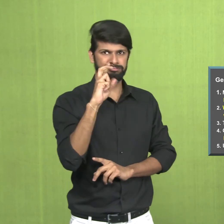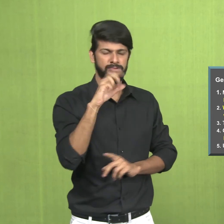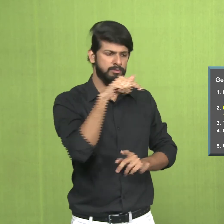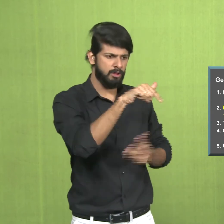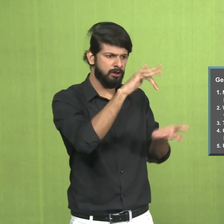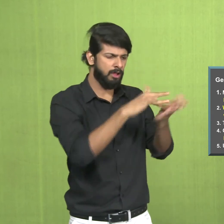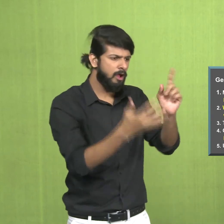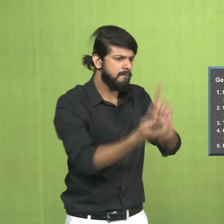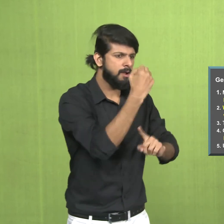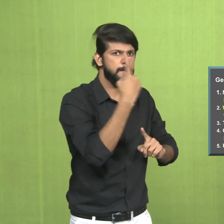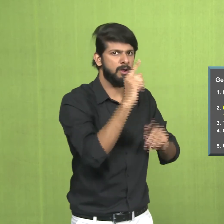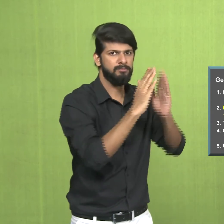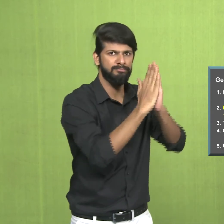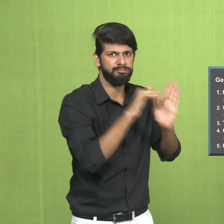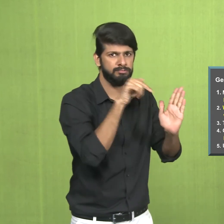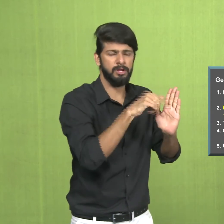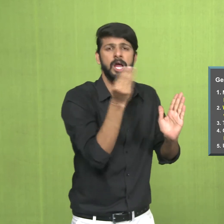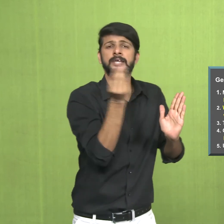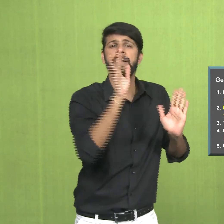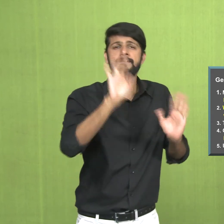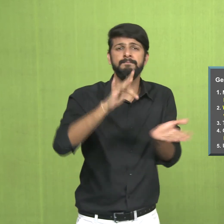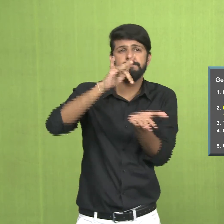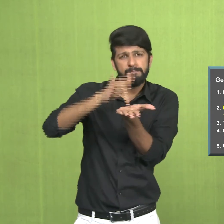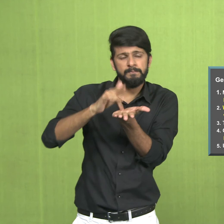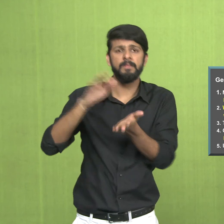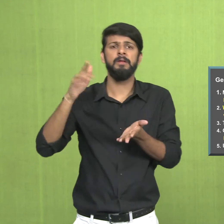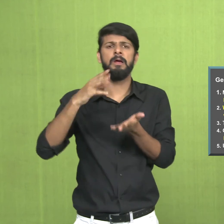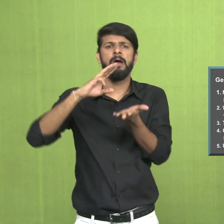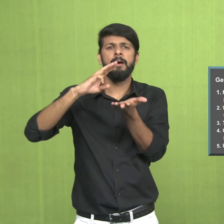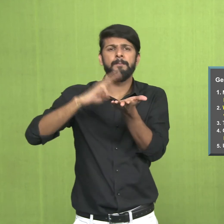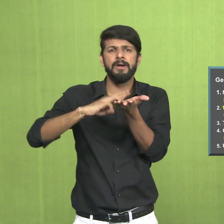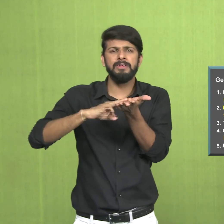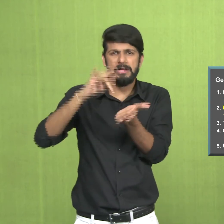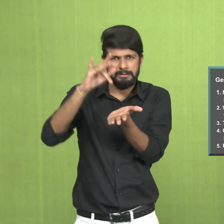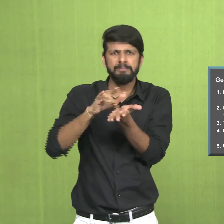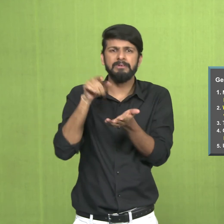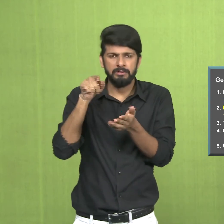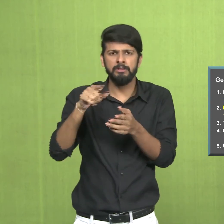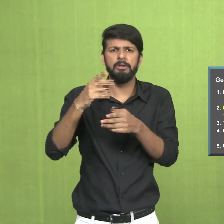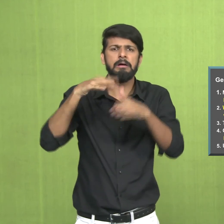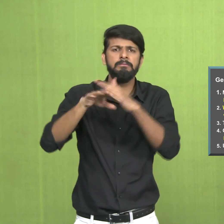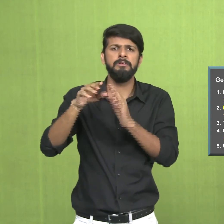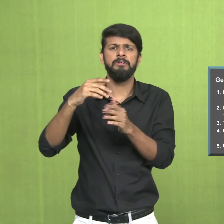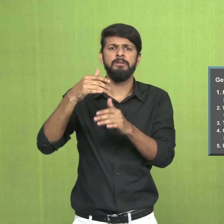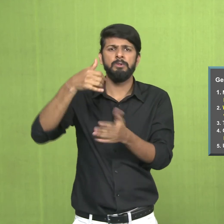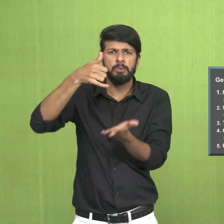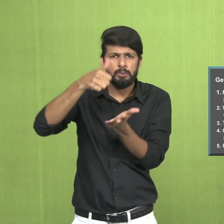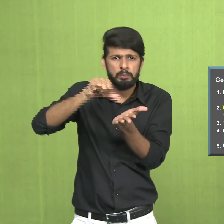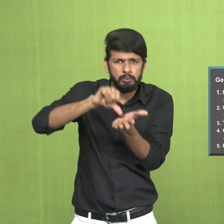has been found at several sites, not only the Indus Valley, but also in the Mesopotamian civilization.